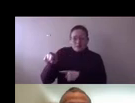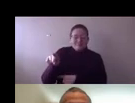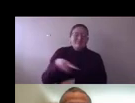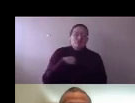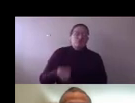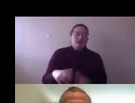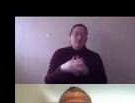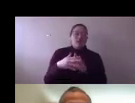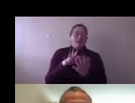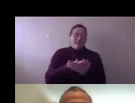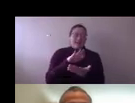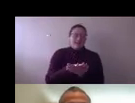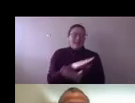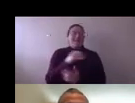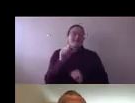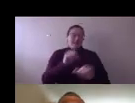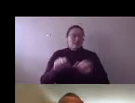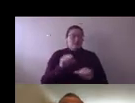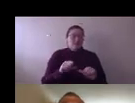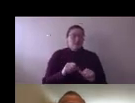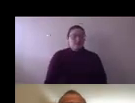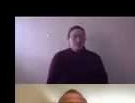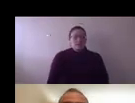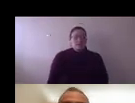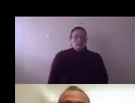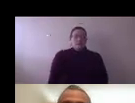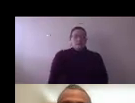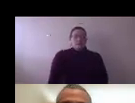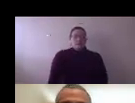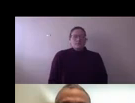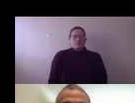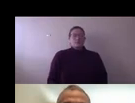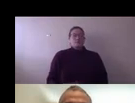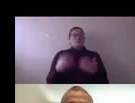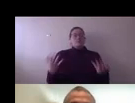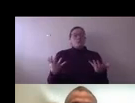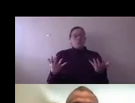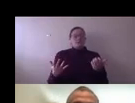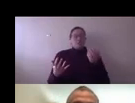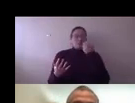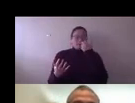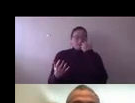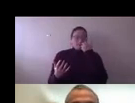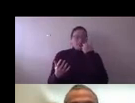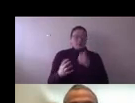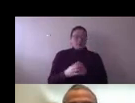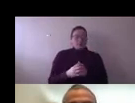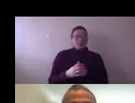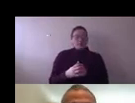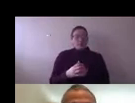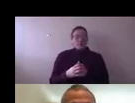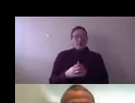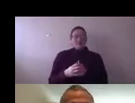American academics and scientists. So while there have been some